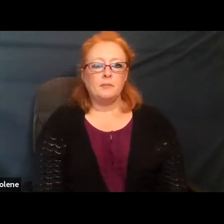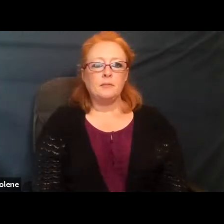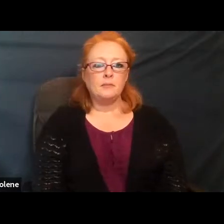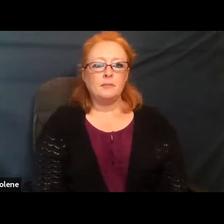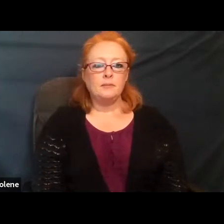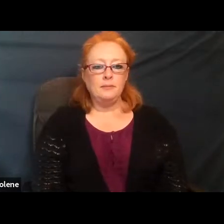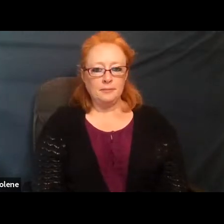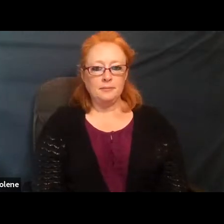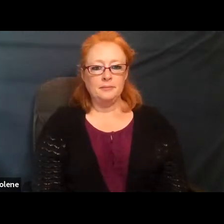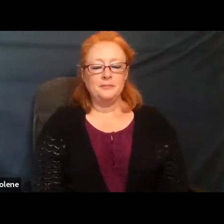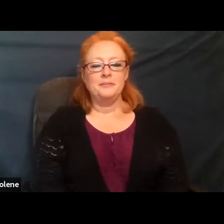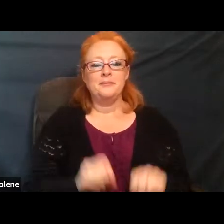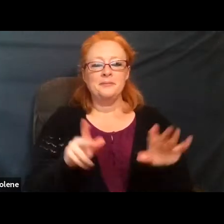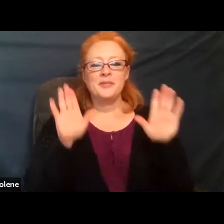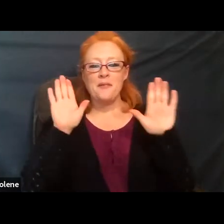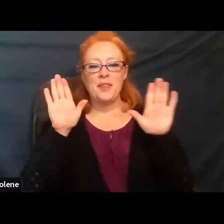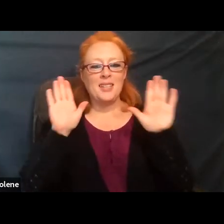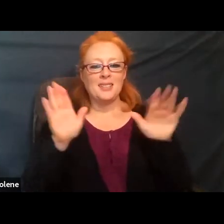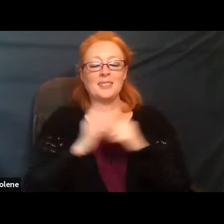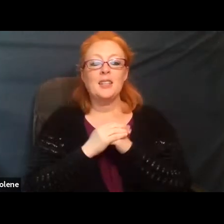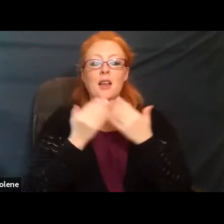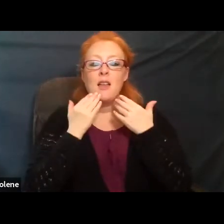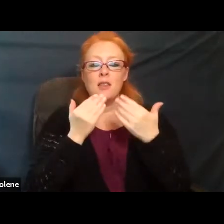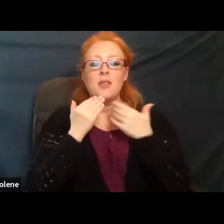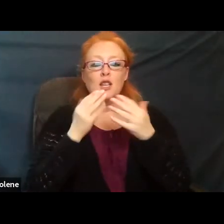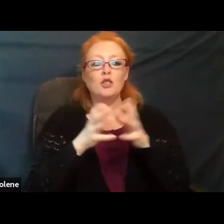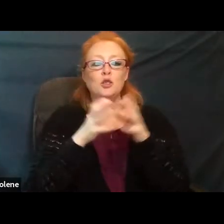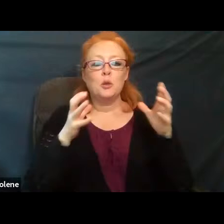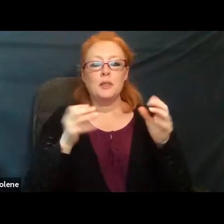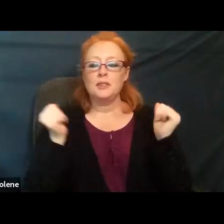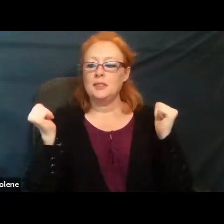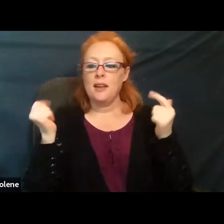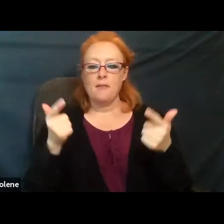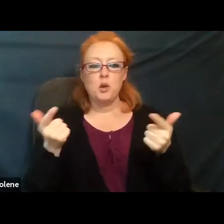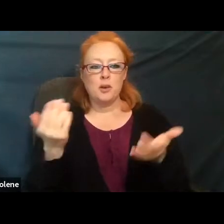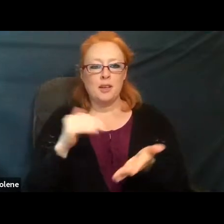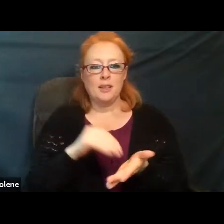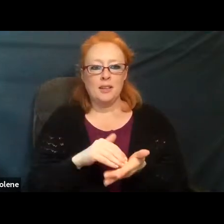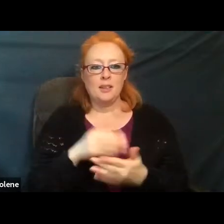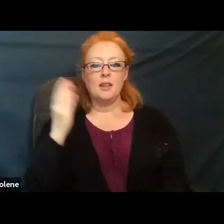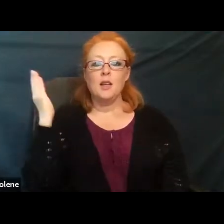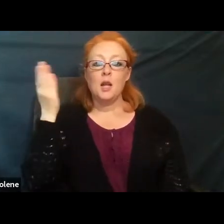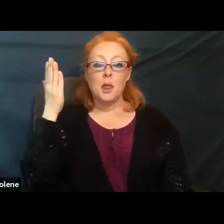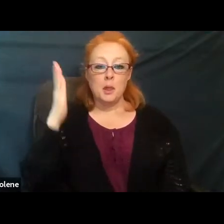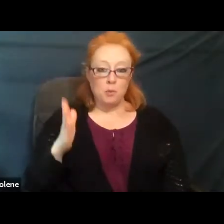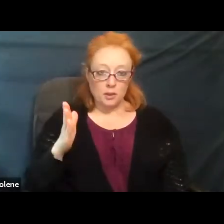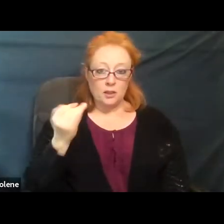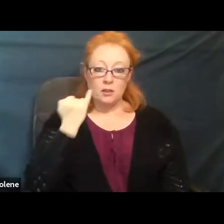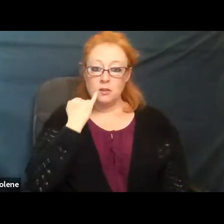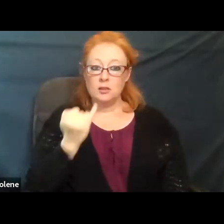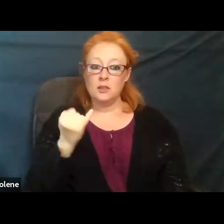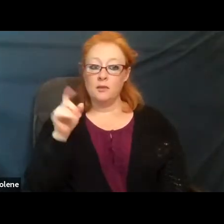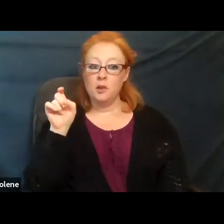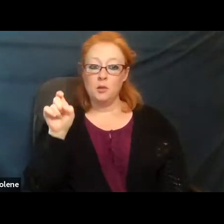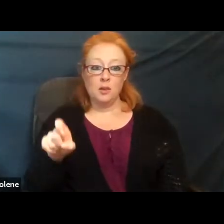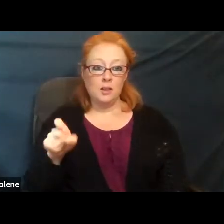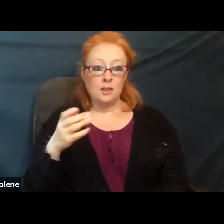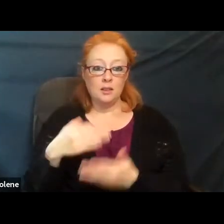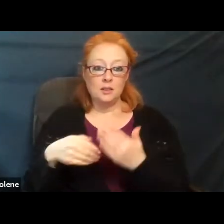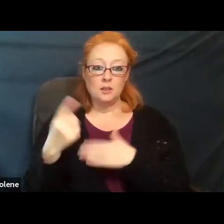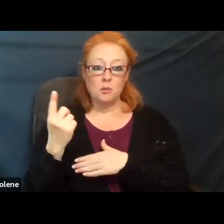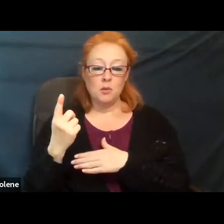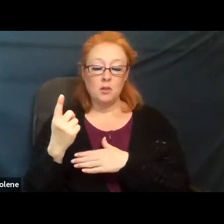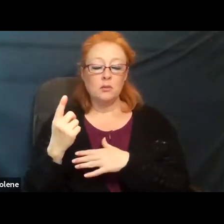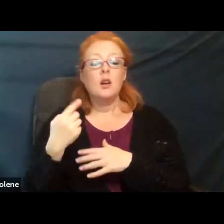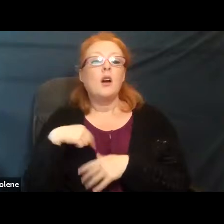Well, fantastic. Well, thank you so much to everyone again, our presenters and attendees on the call. I think we can conclude today's